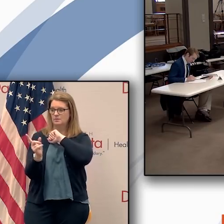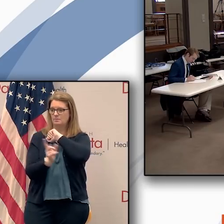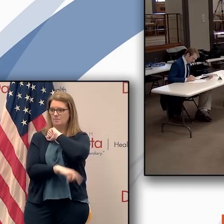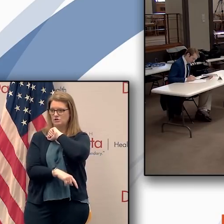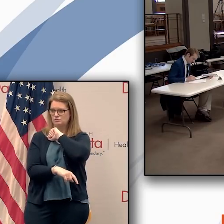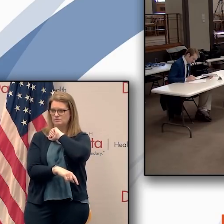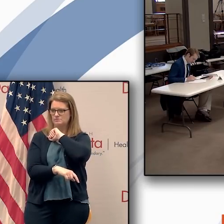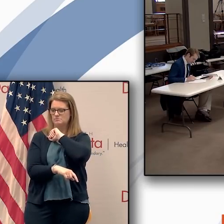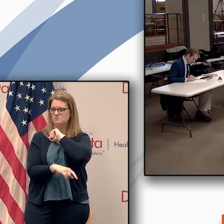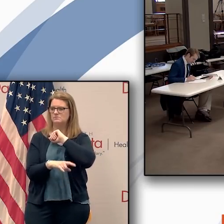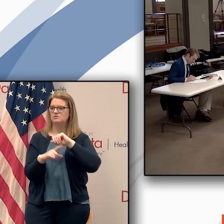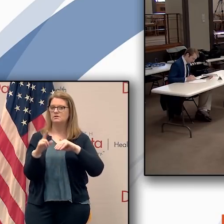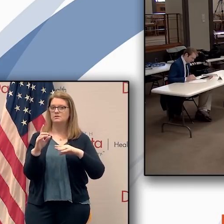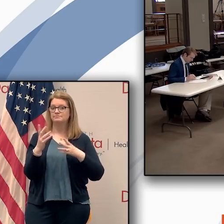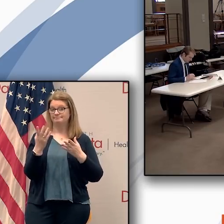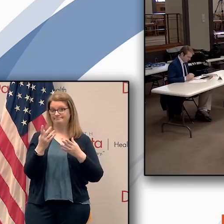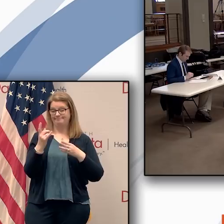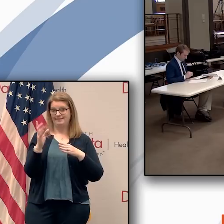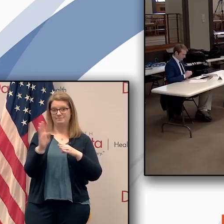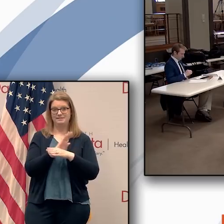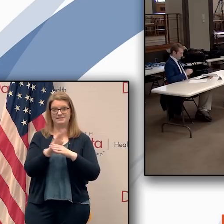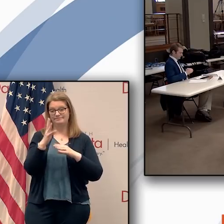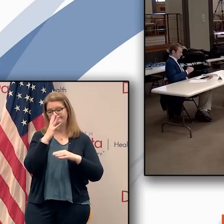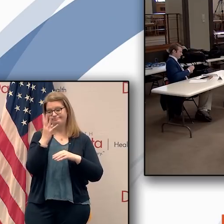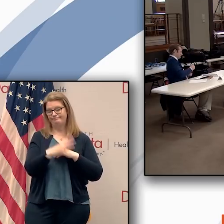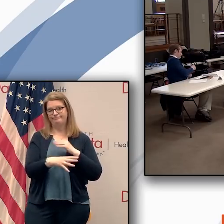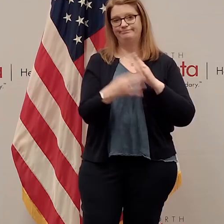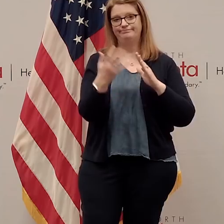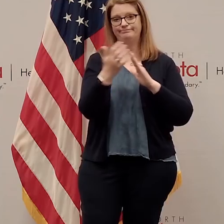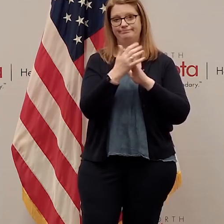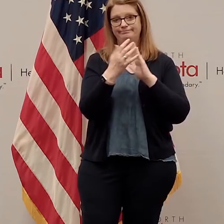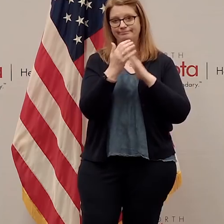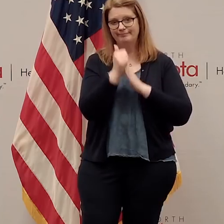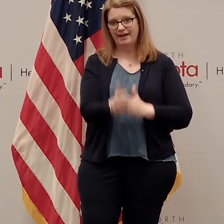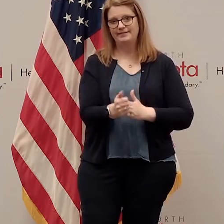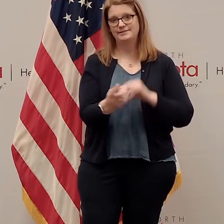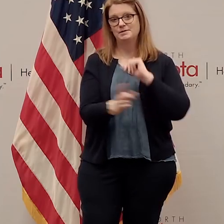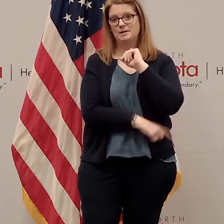for businesses who may violate those guidelines?